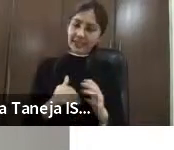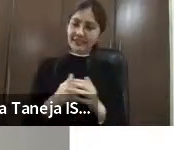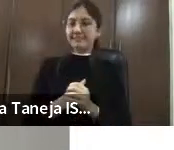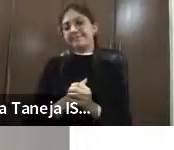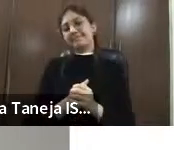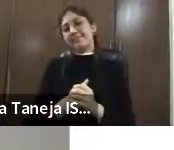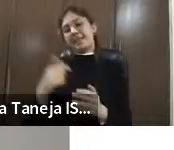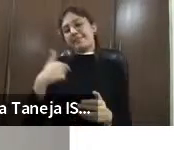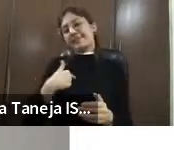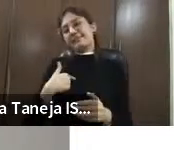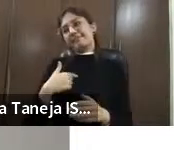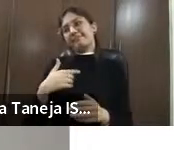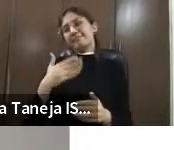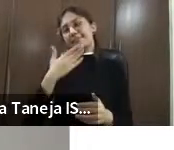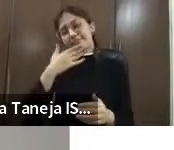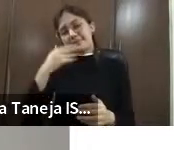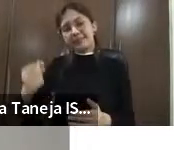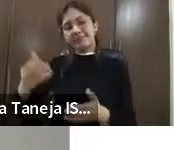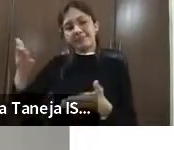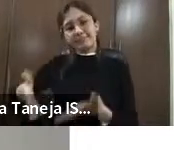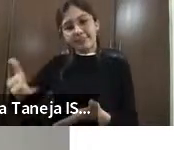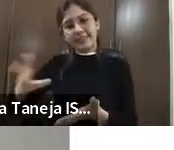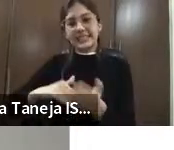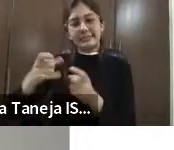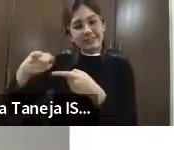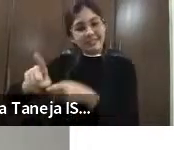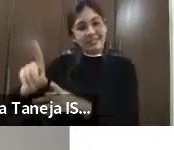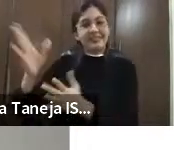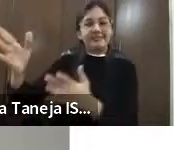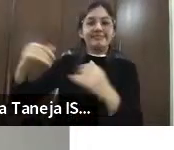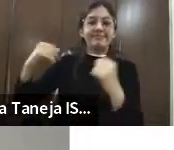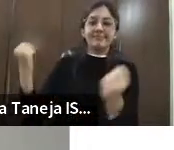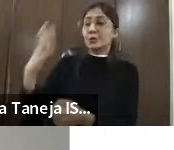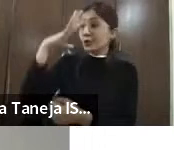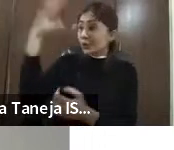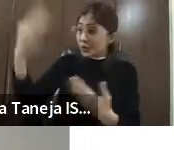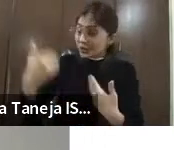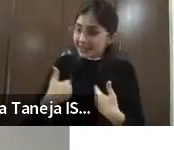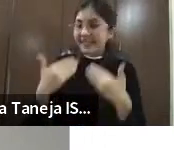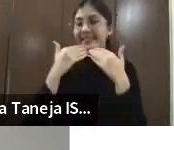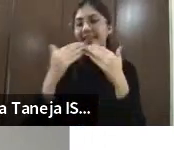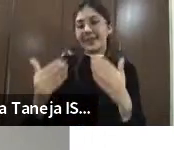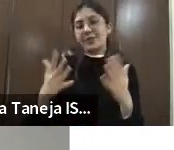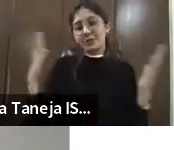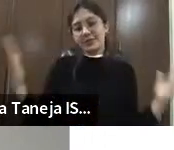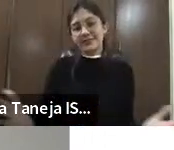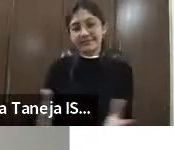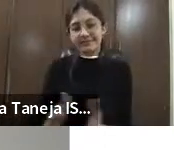NCPEDP, and thank you very much for choosing Sarthak for this award.